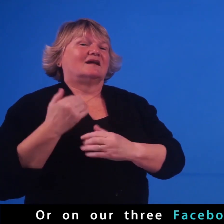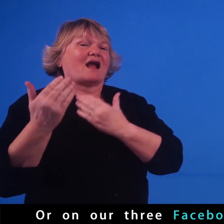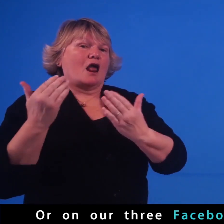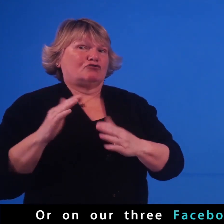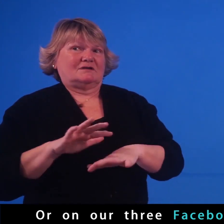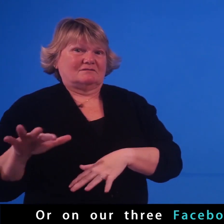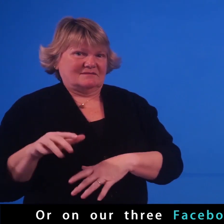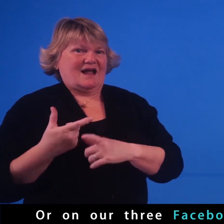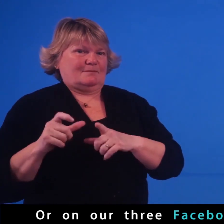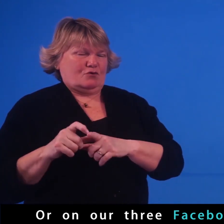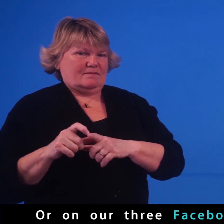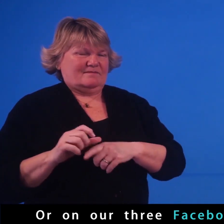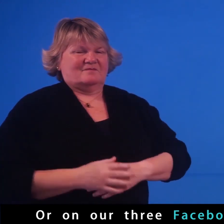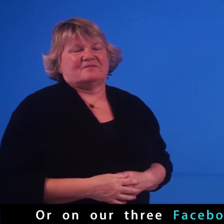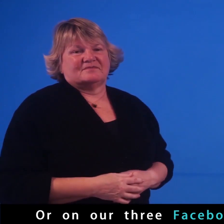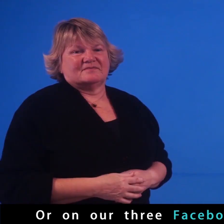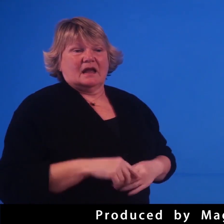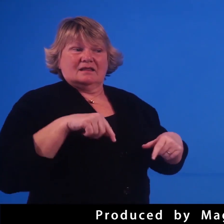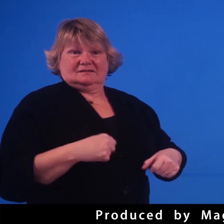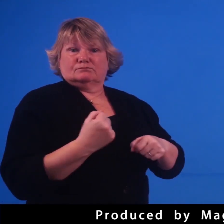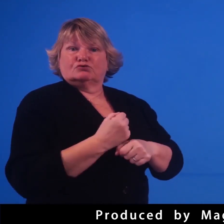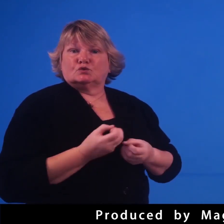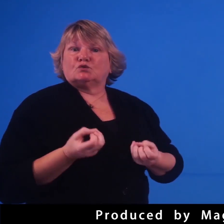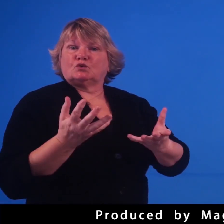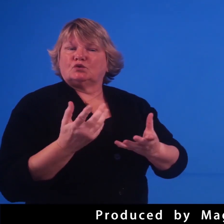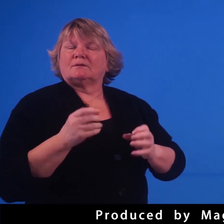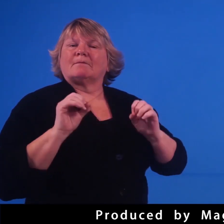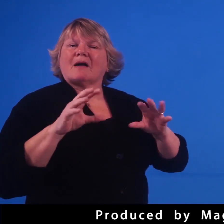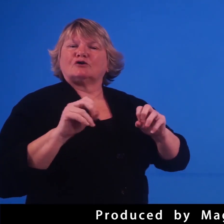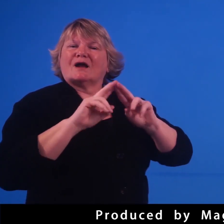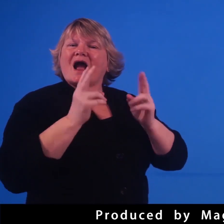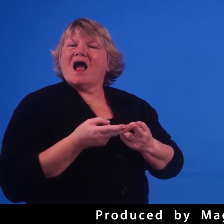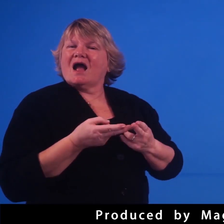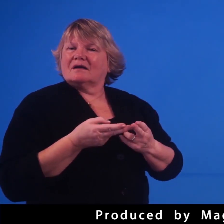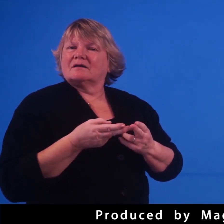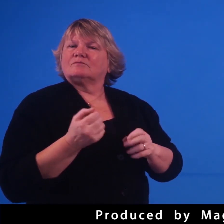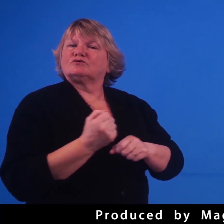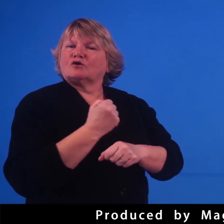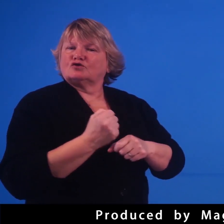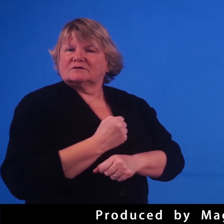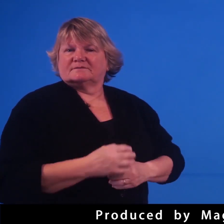Produced by Magic Egg Productions.